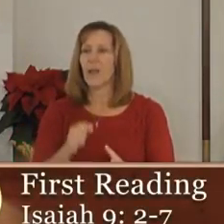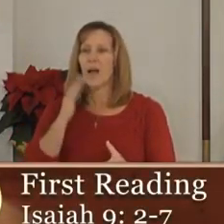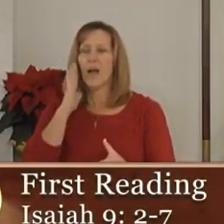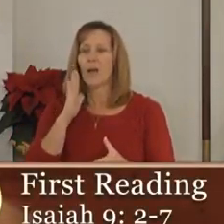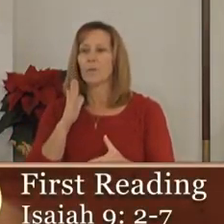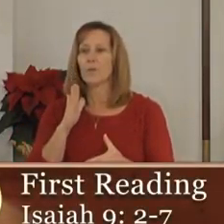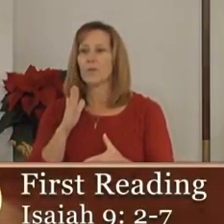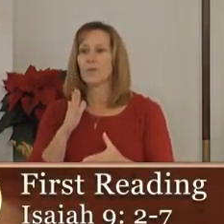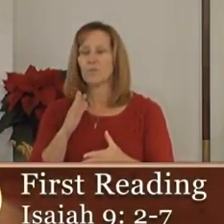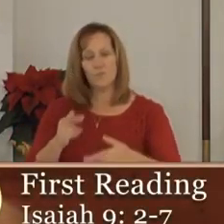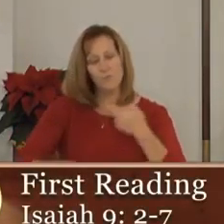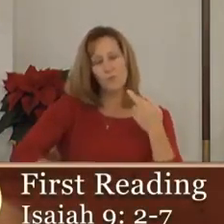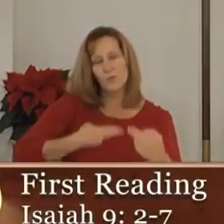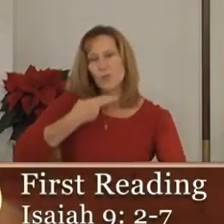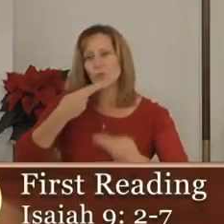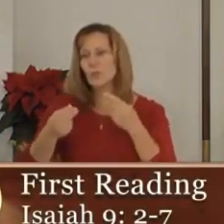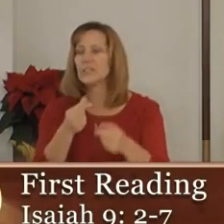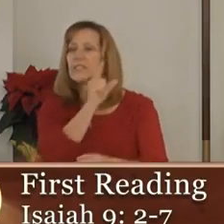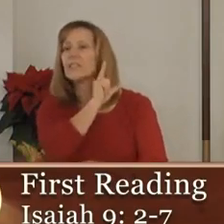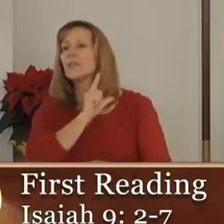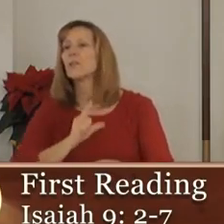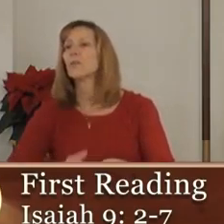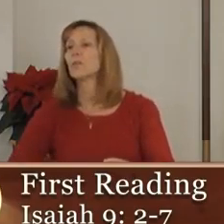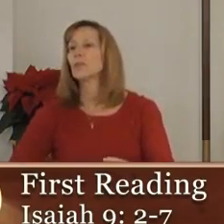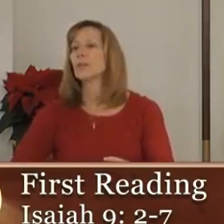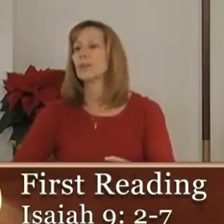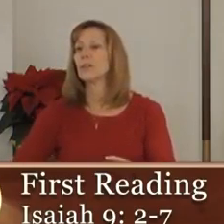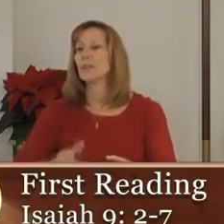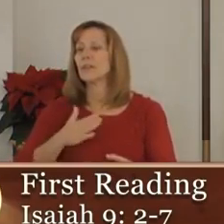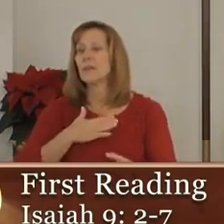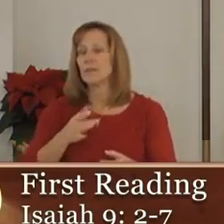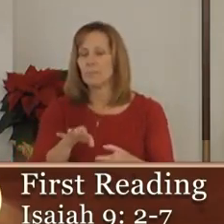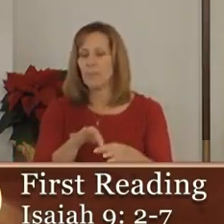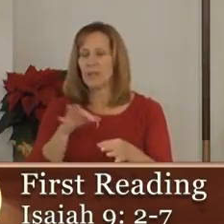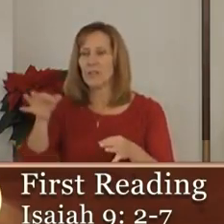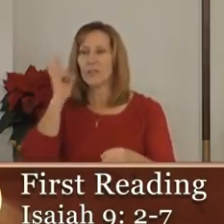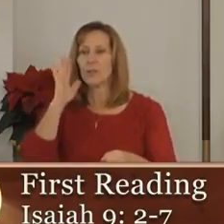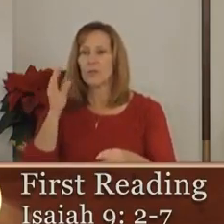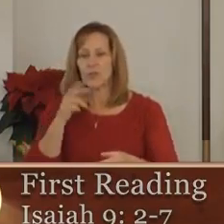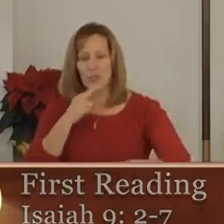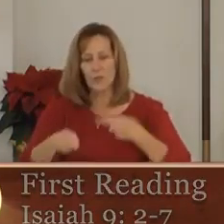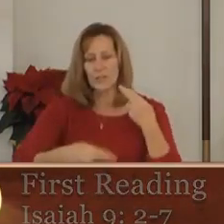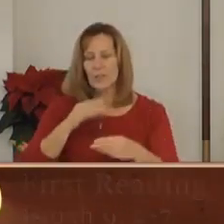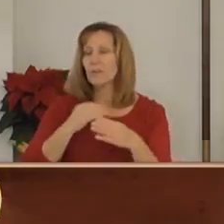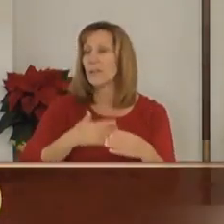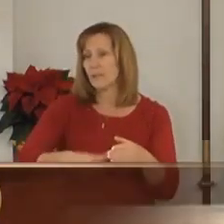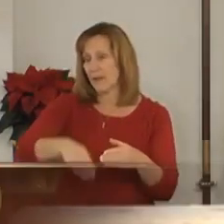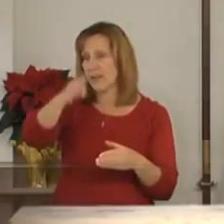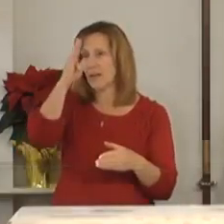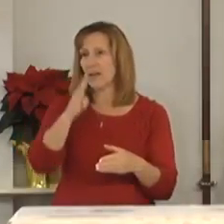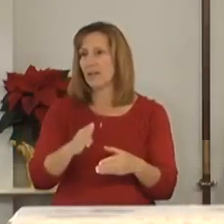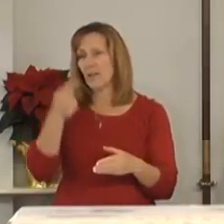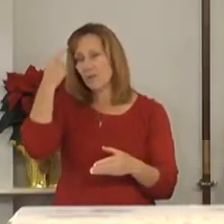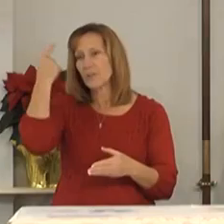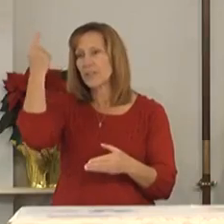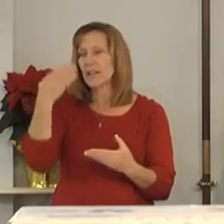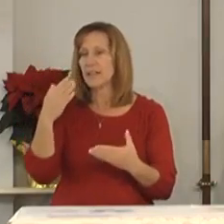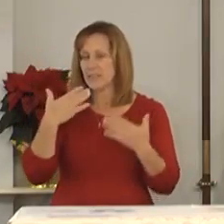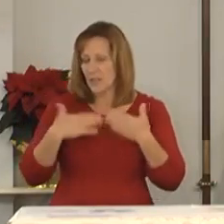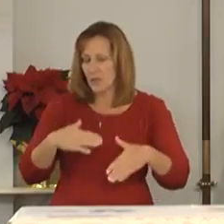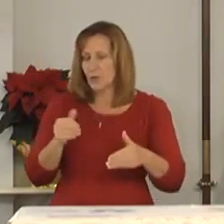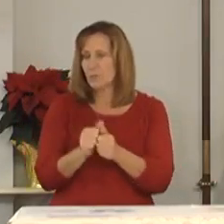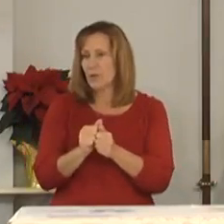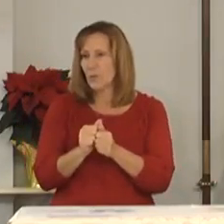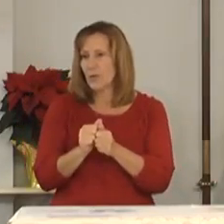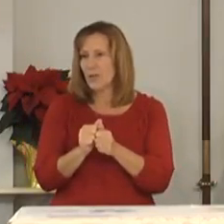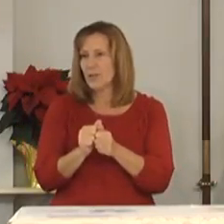I will greatly rejoice in the Lord. My soul shall exult in my God, for he has clothed me